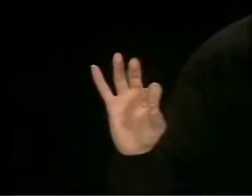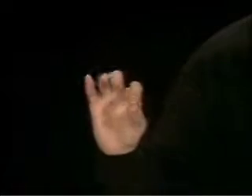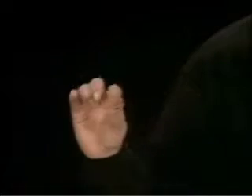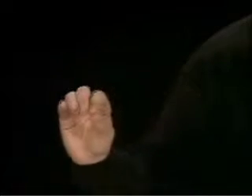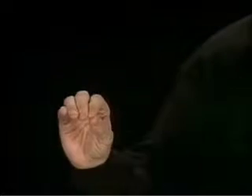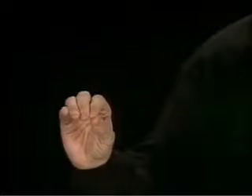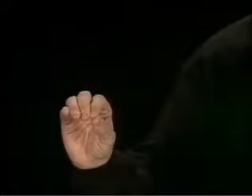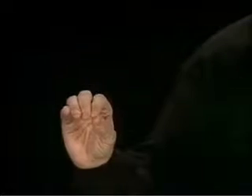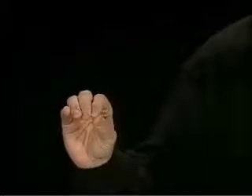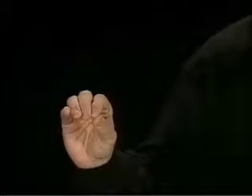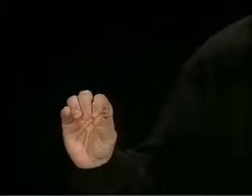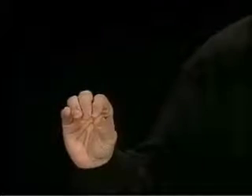89, 90,